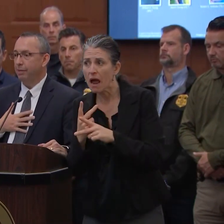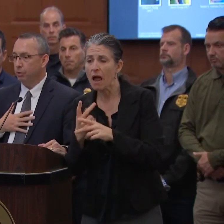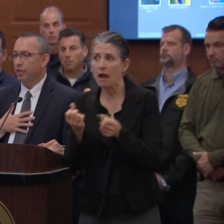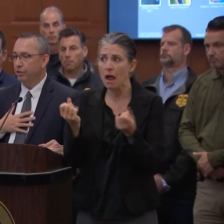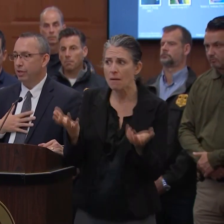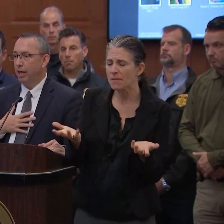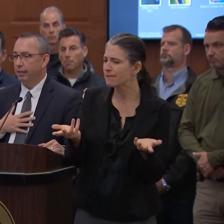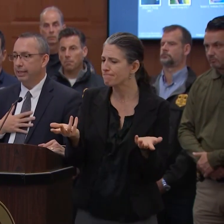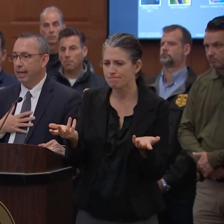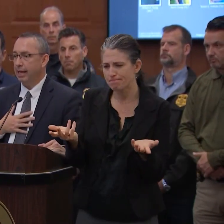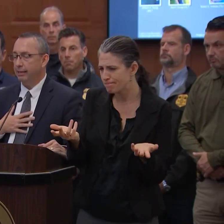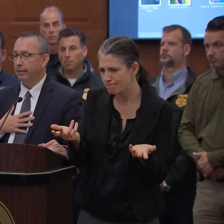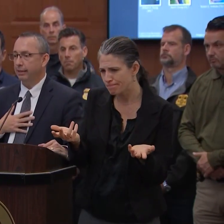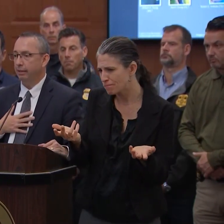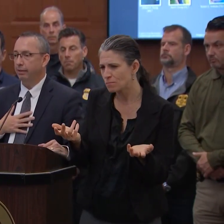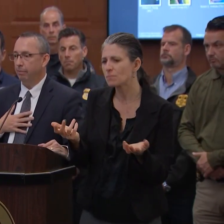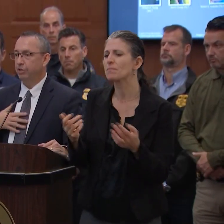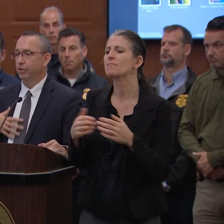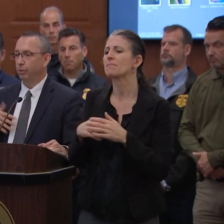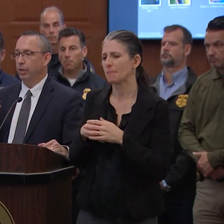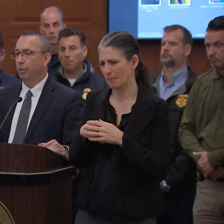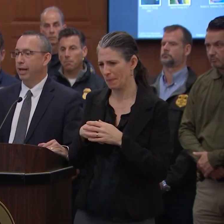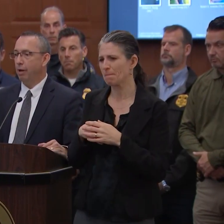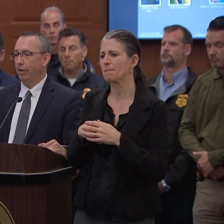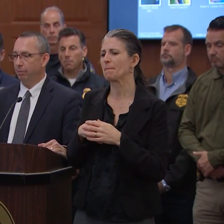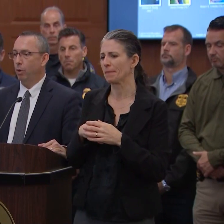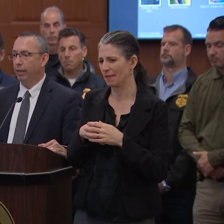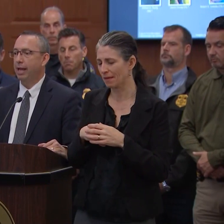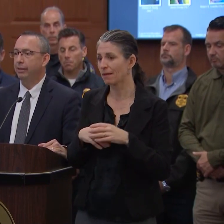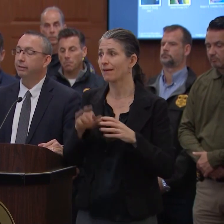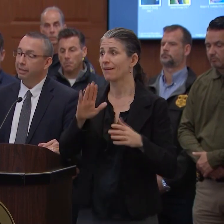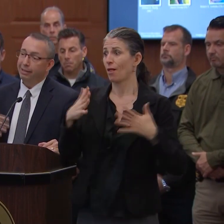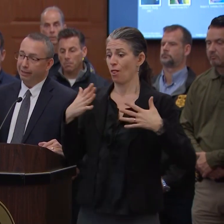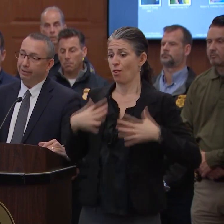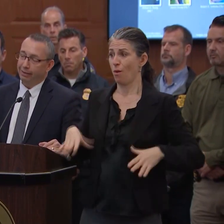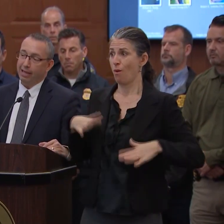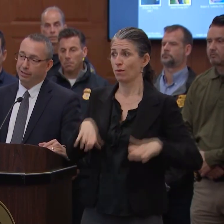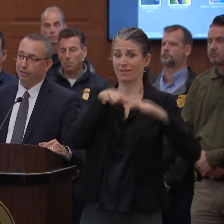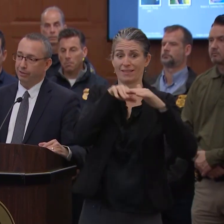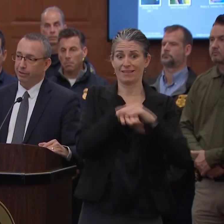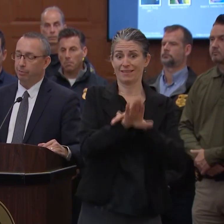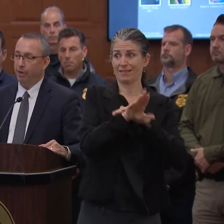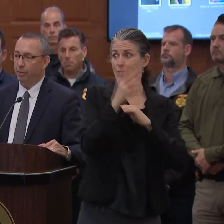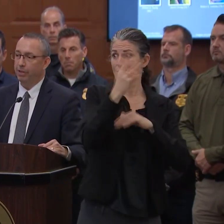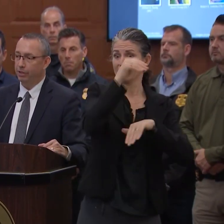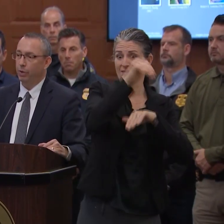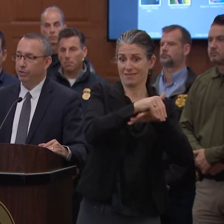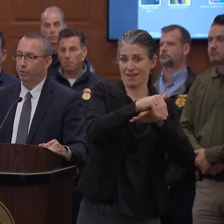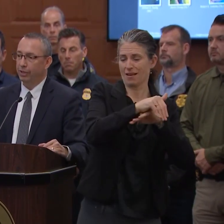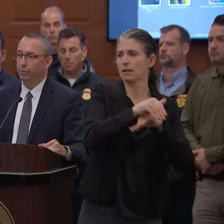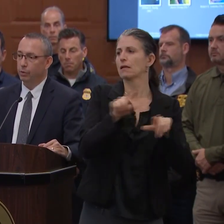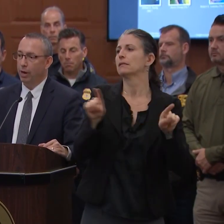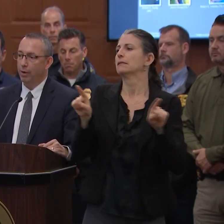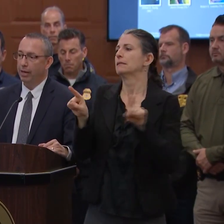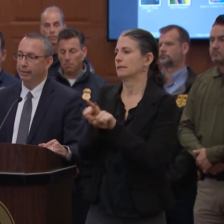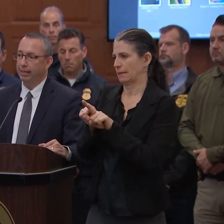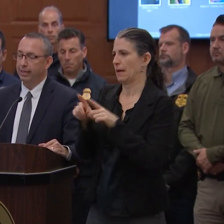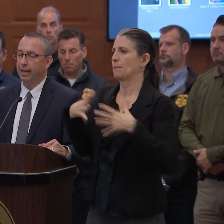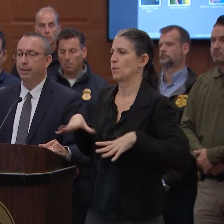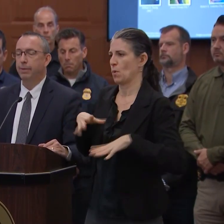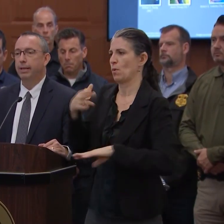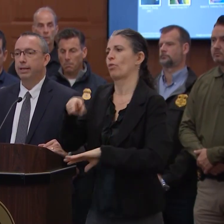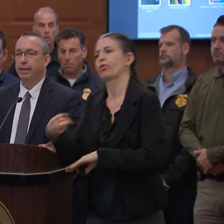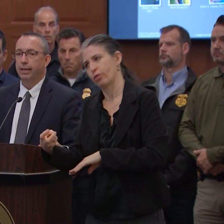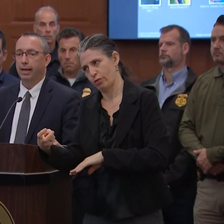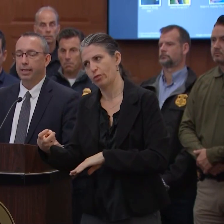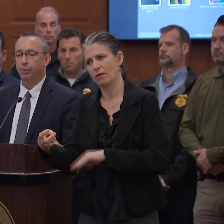had the same sweatshirt on that he had the picture that we put out at the bowling alley. Appeared to be the sweatshirt that he was wearing at that